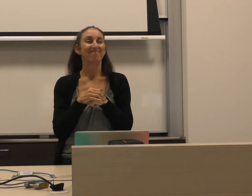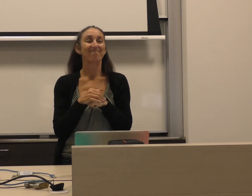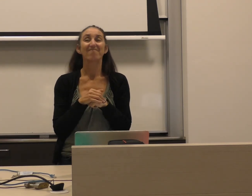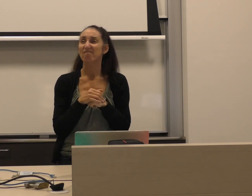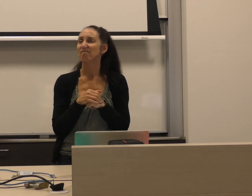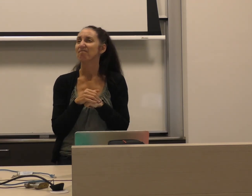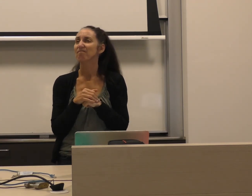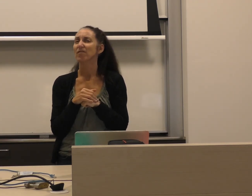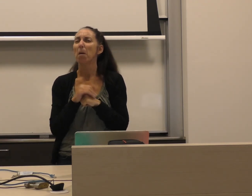Good.